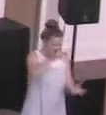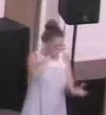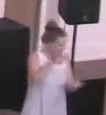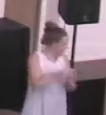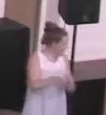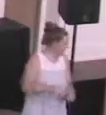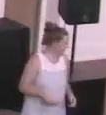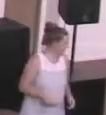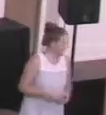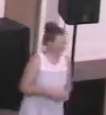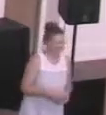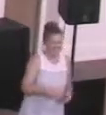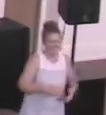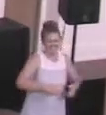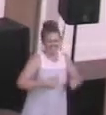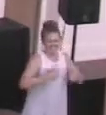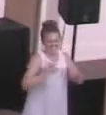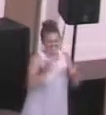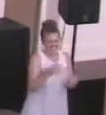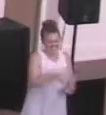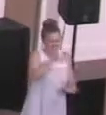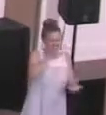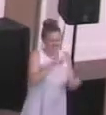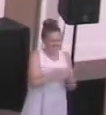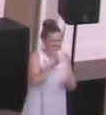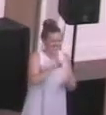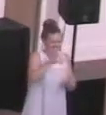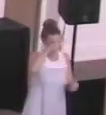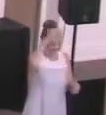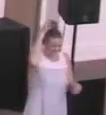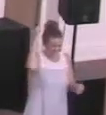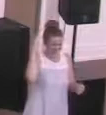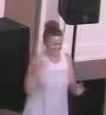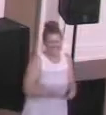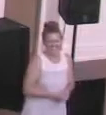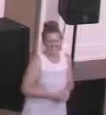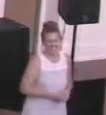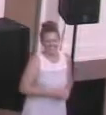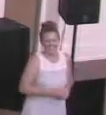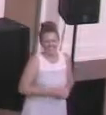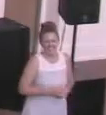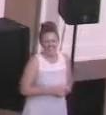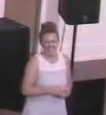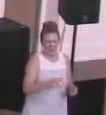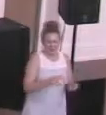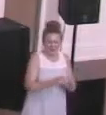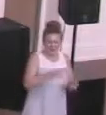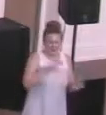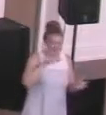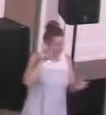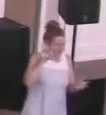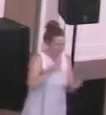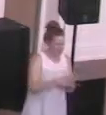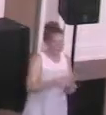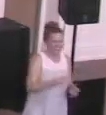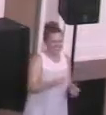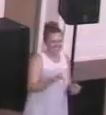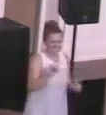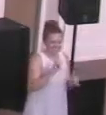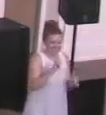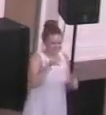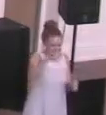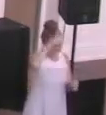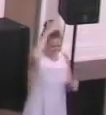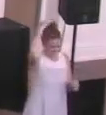He's living on the inside. Roaring. Say roaring. Roaring. Roaring. Roaring like